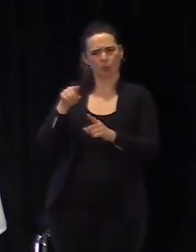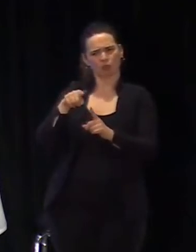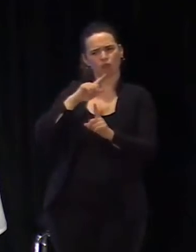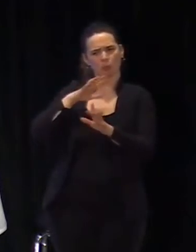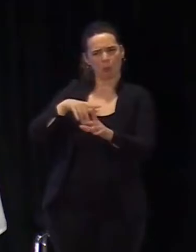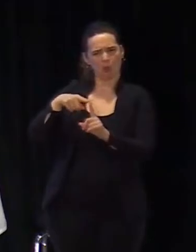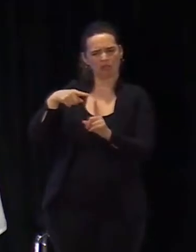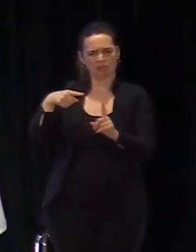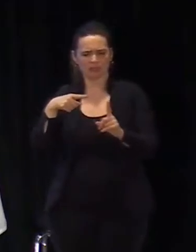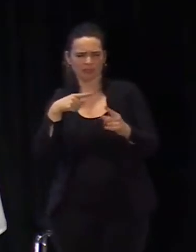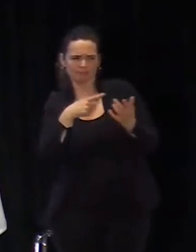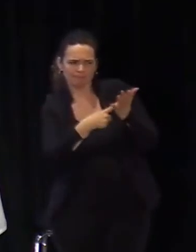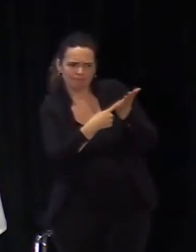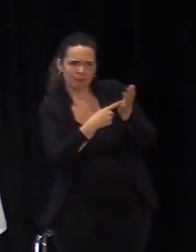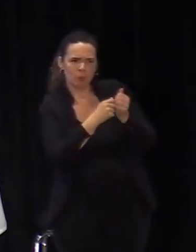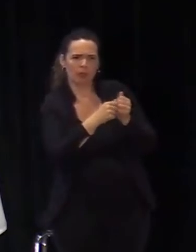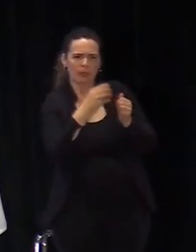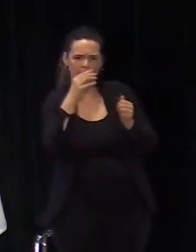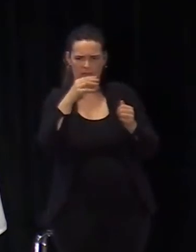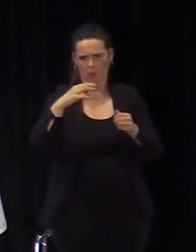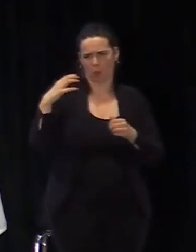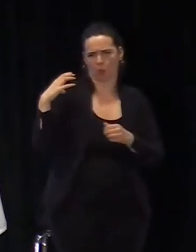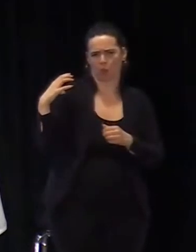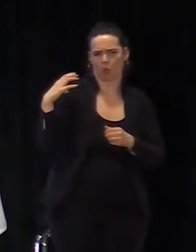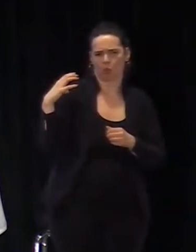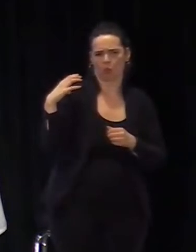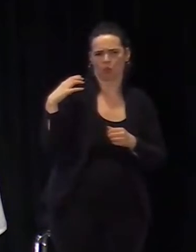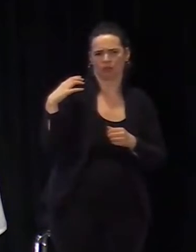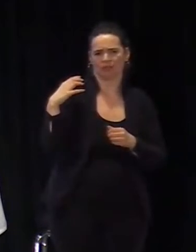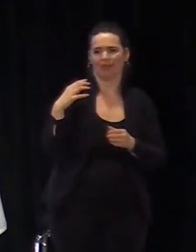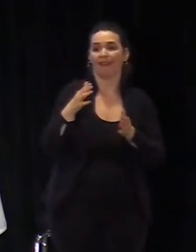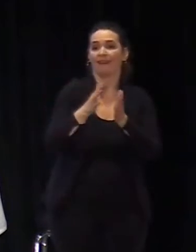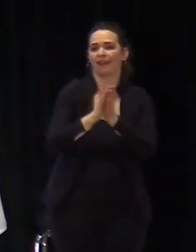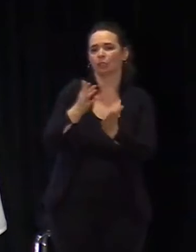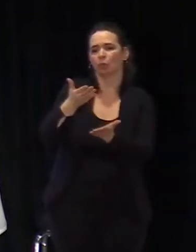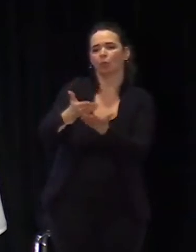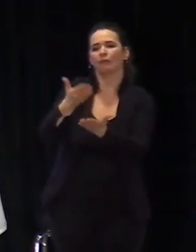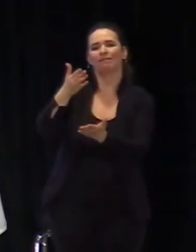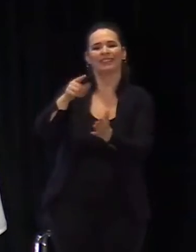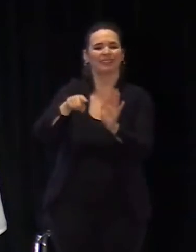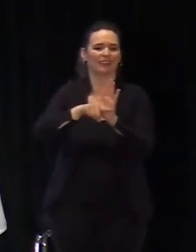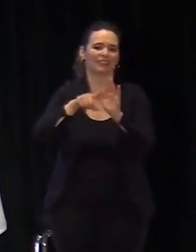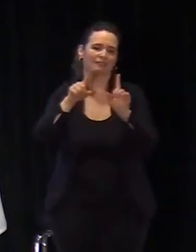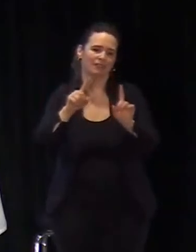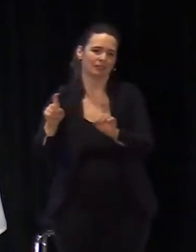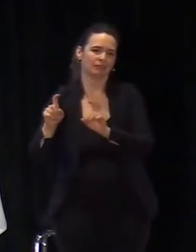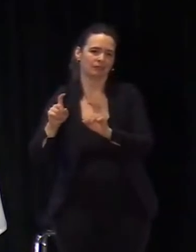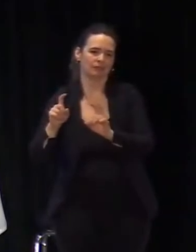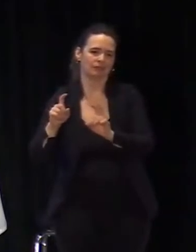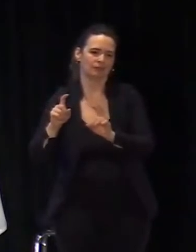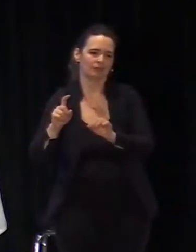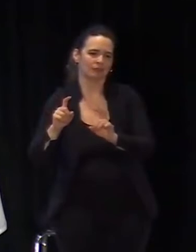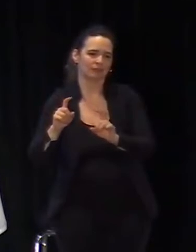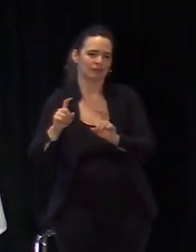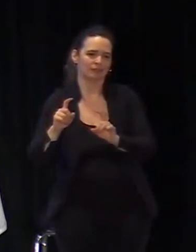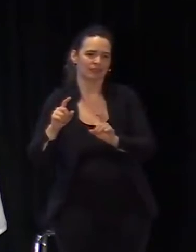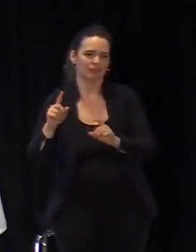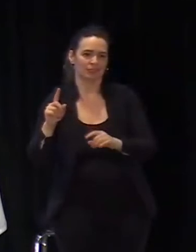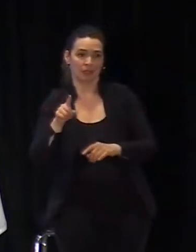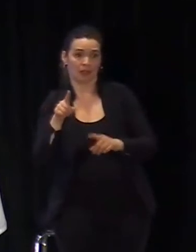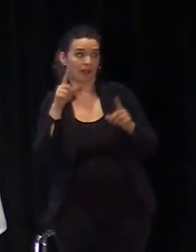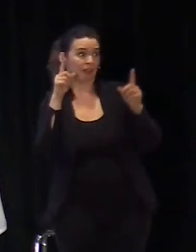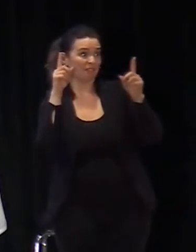As far as testing, I believe you mentioned that at least asymptomatic testing is down. Can you just kind of talk about overall trends with